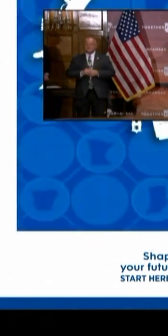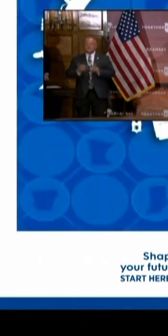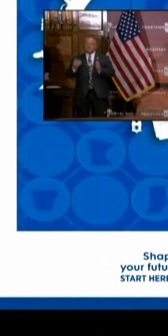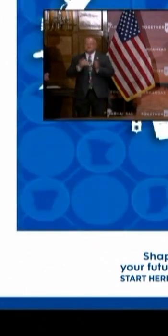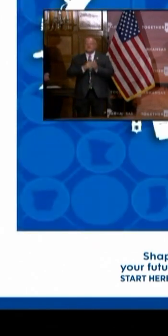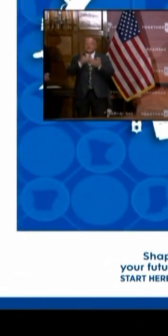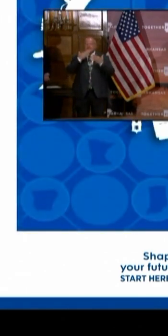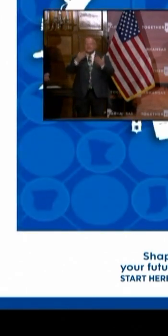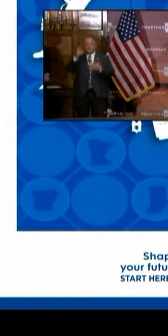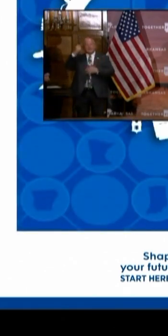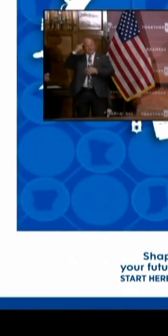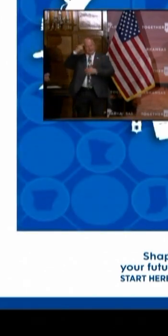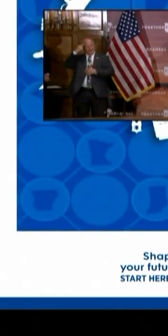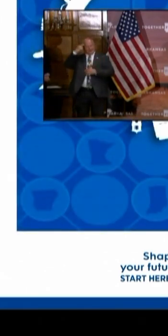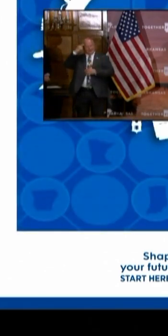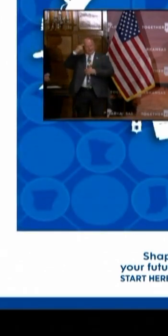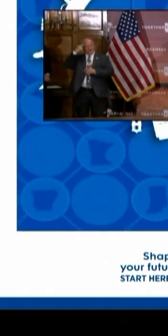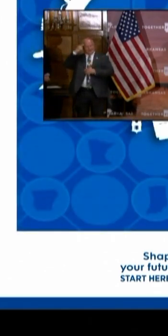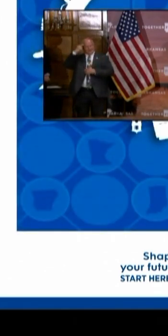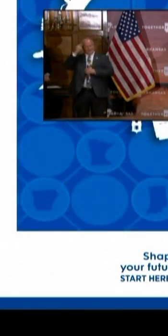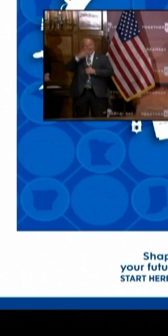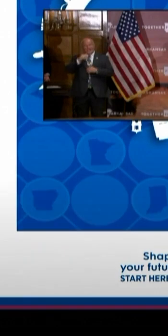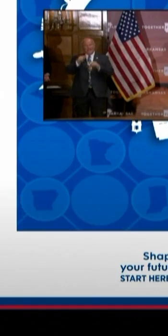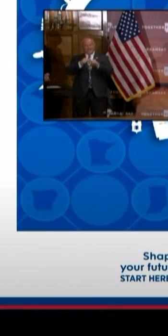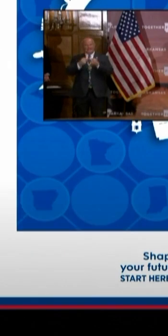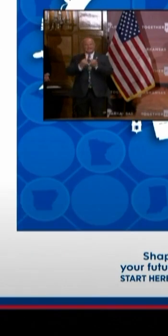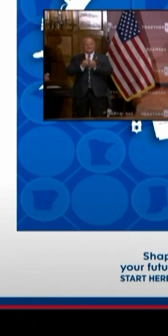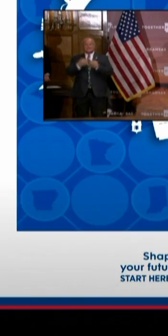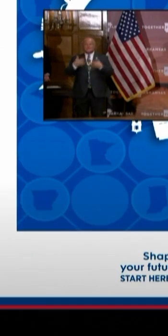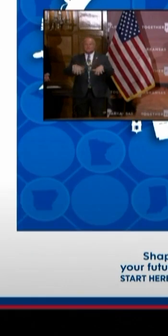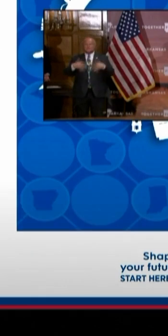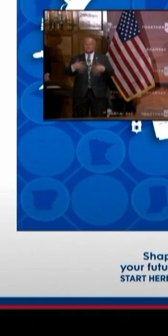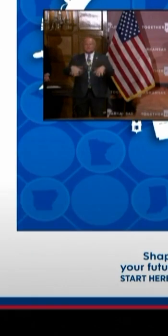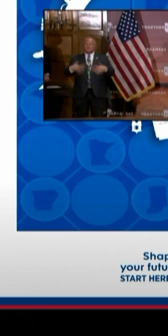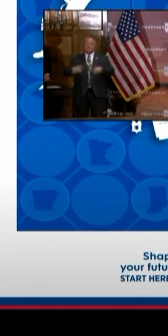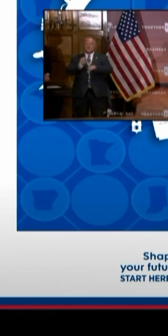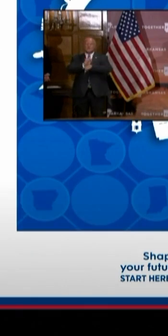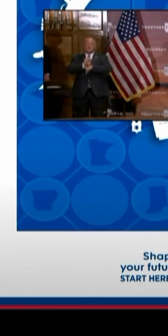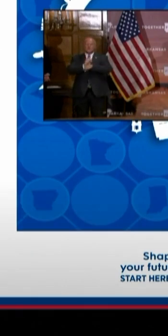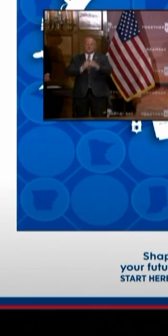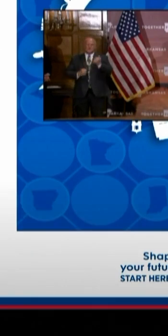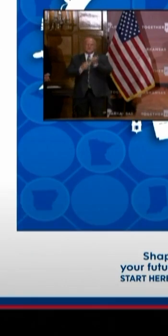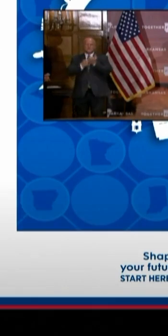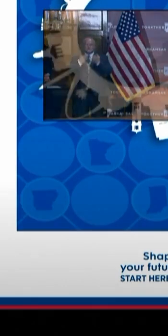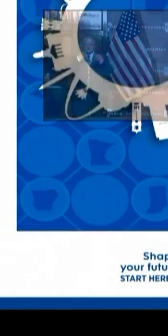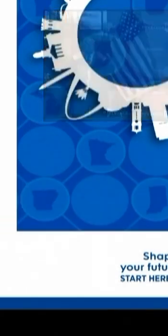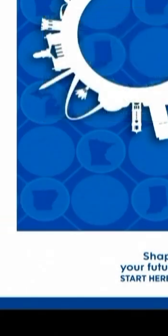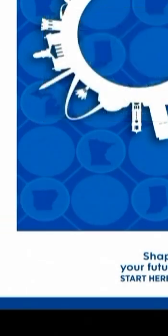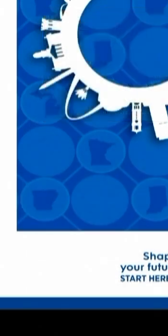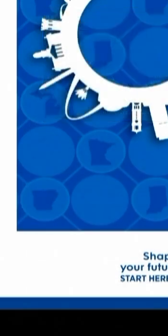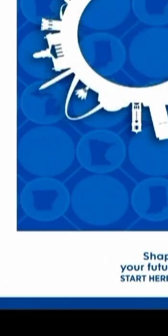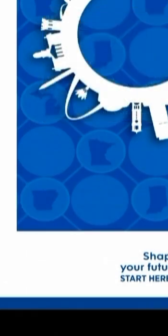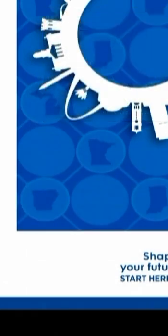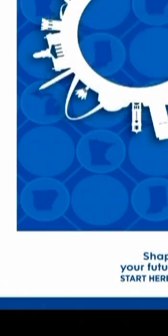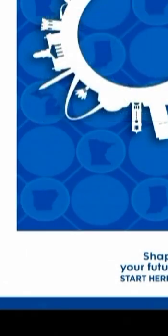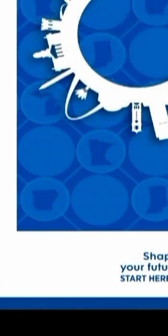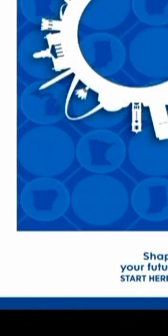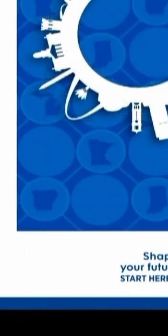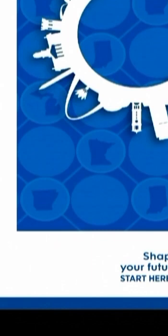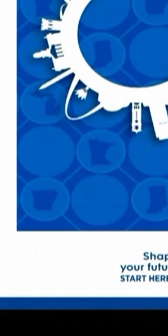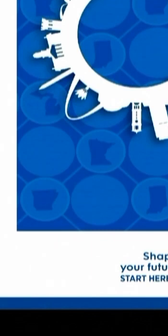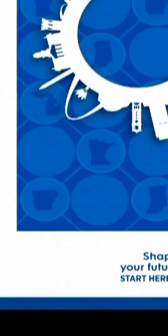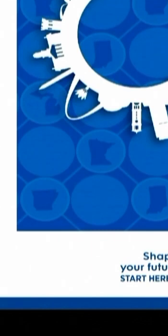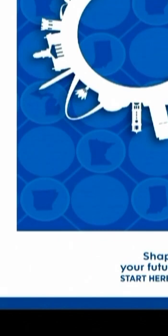Once again, I'd like to thank Governor Hutchinson and his team for their incredible work and support to achieve a complete count across the great state of